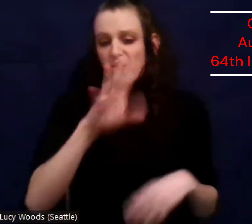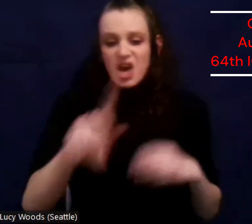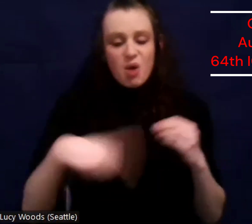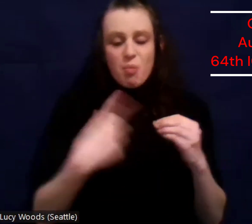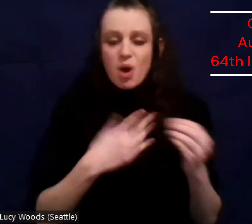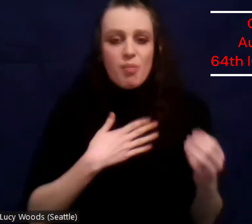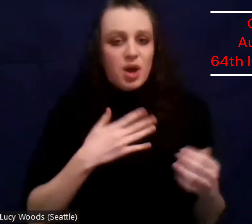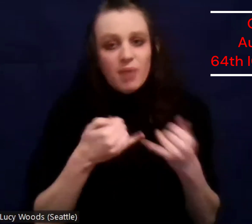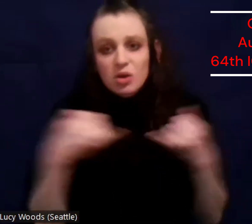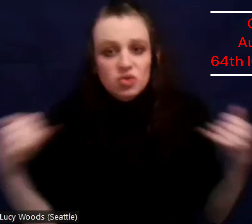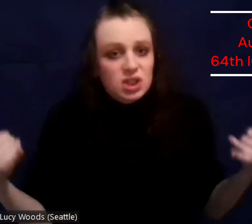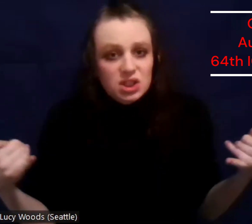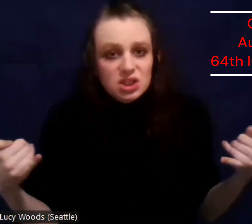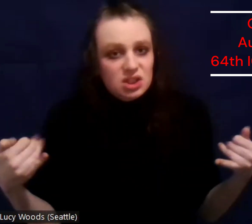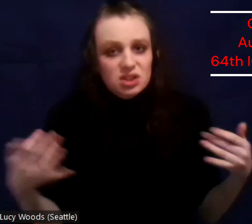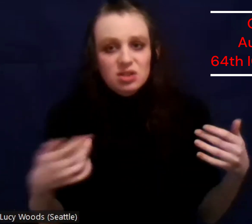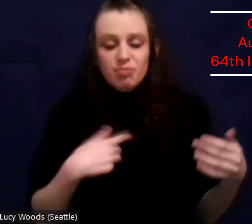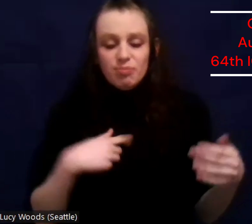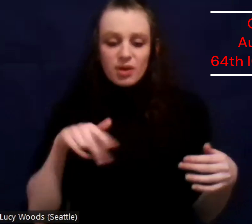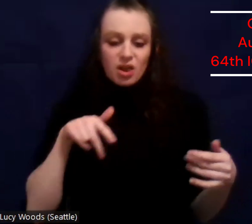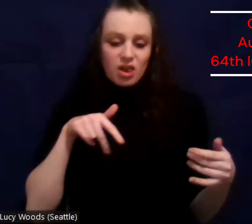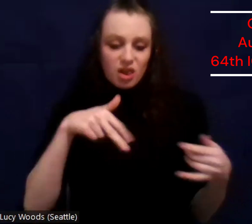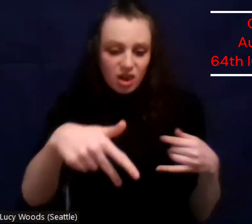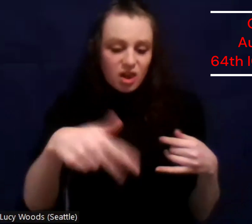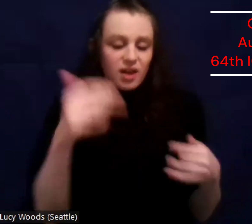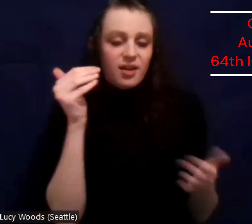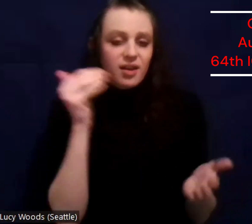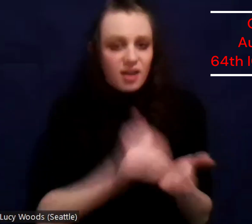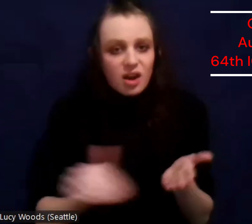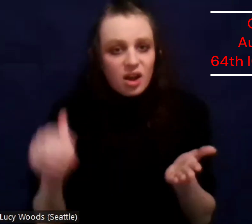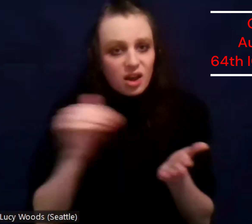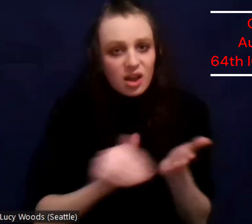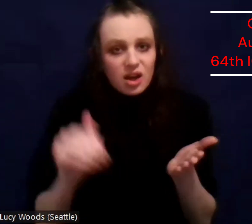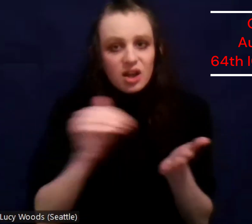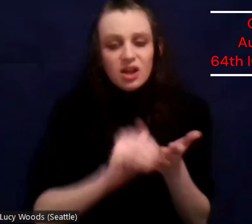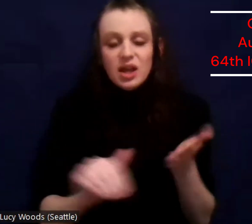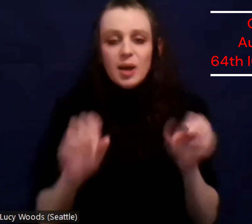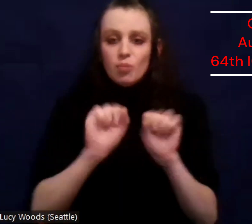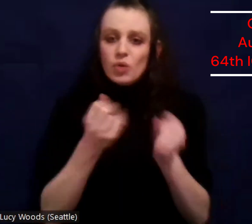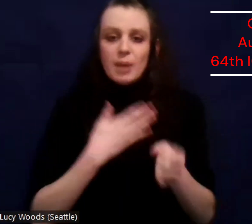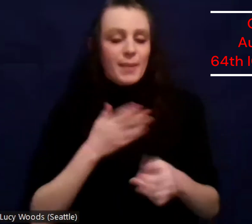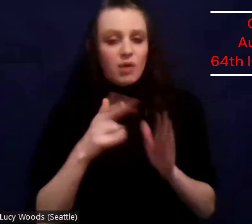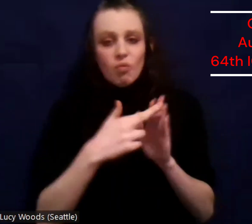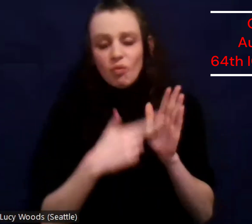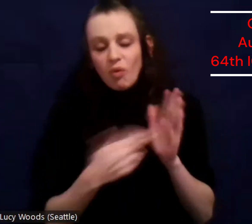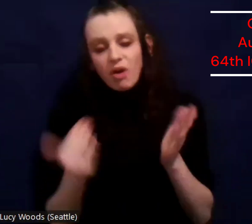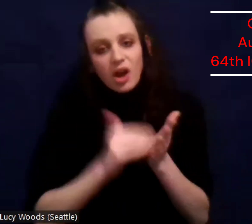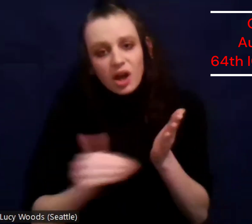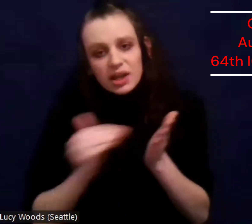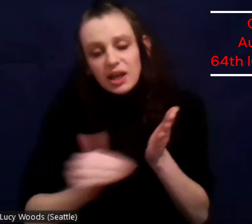that it's not so bad. I remember my freshman year of college.